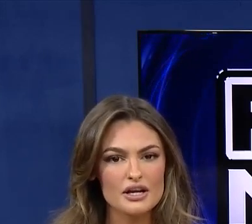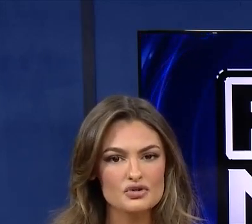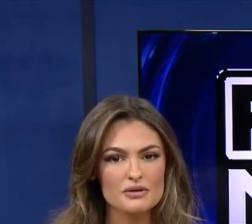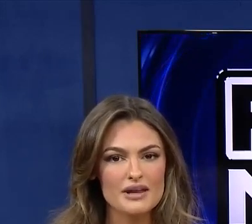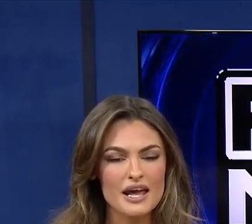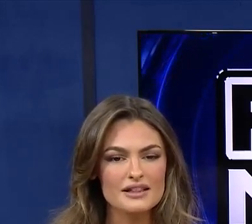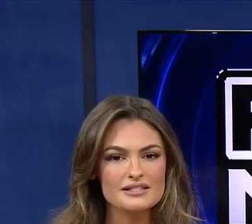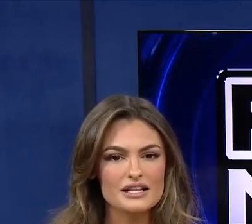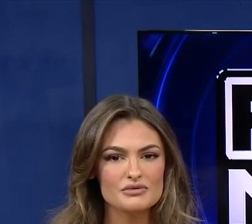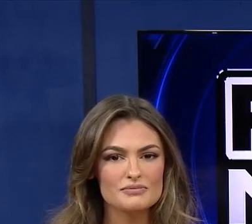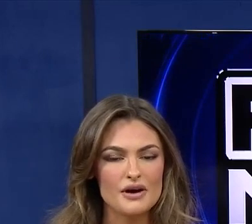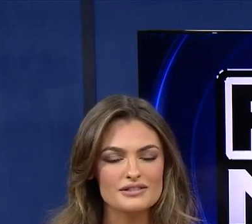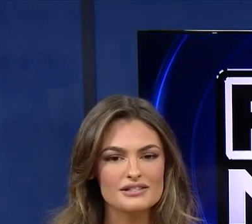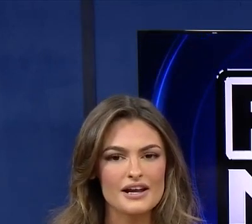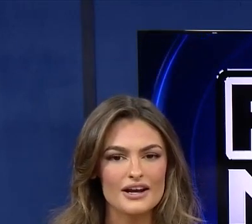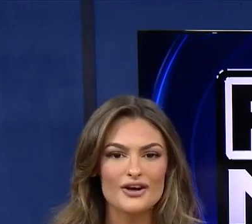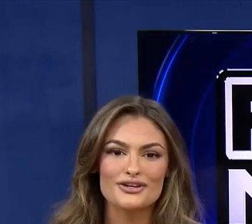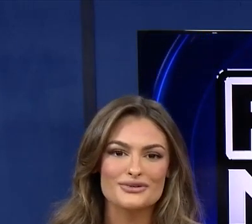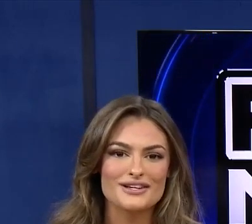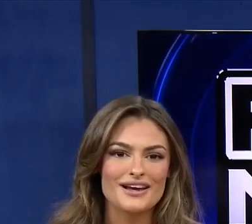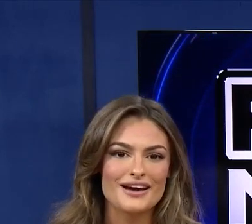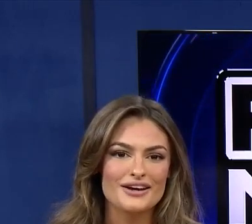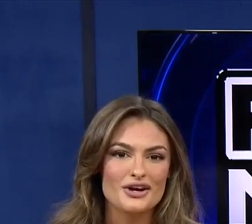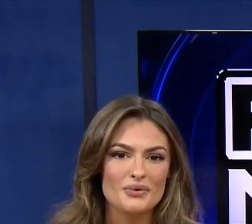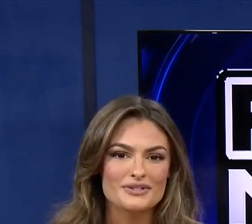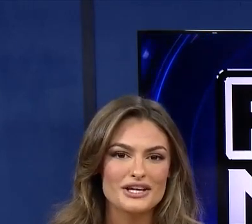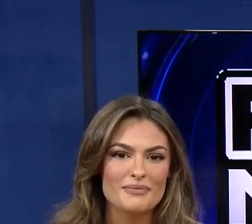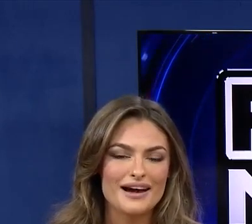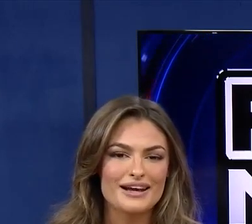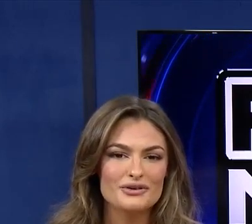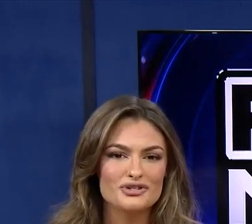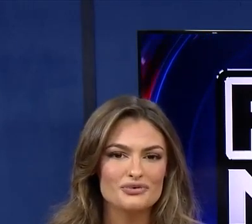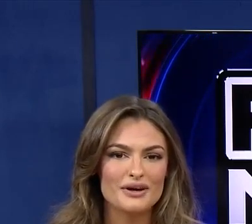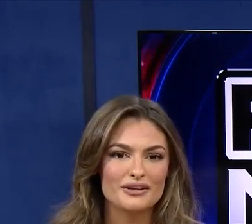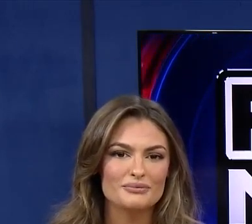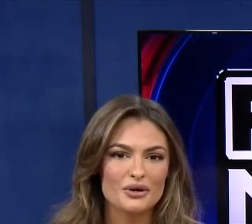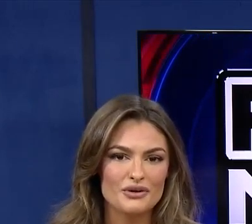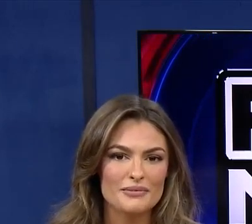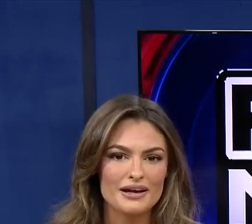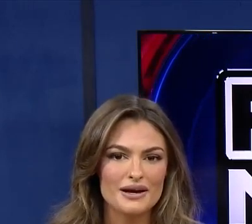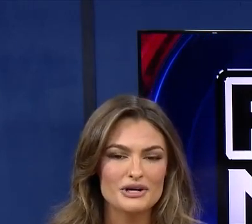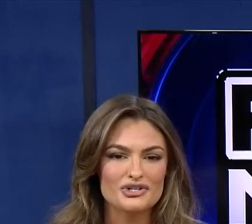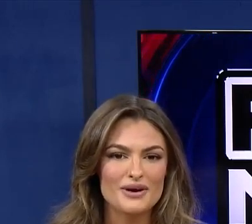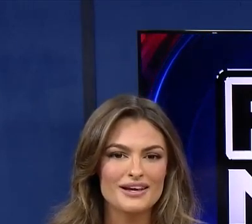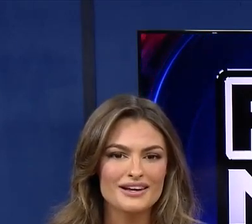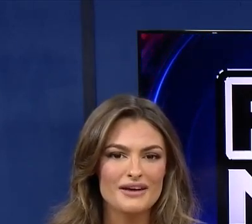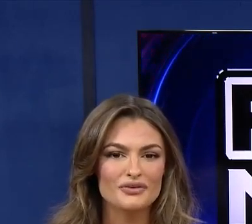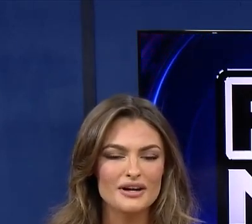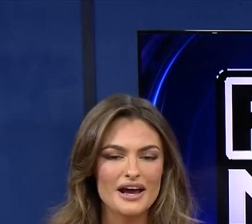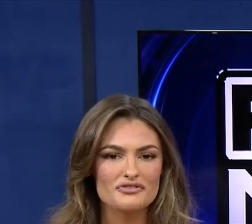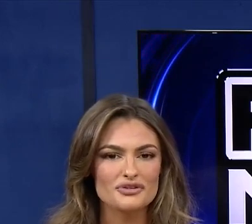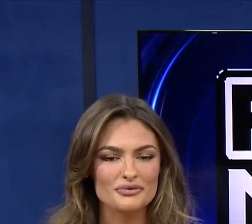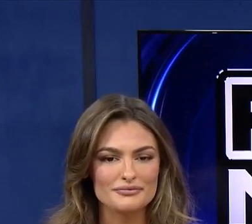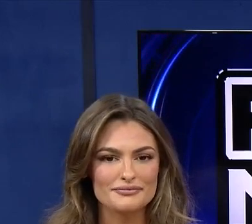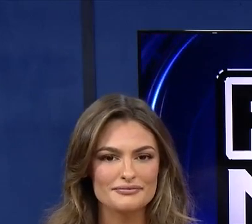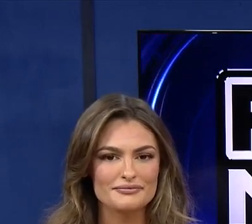the antibody treatment and the state's response tonight on the news at 9. We'll take you back now to regular programming. I'm Rachel Reagan.